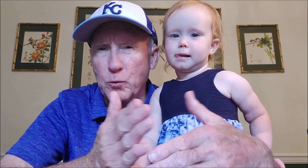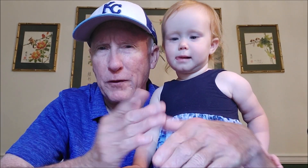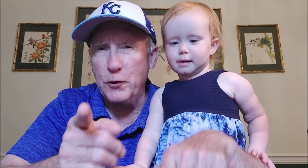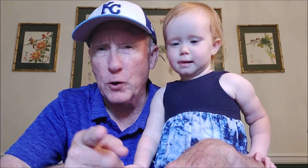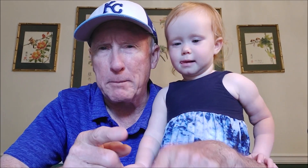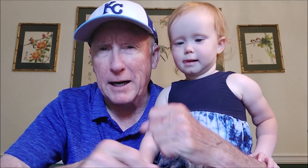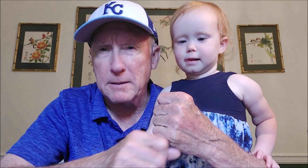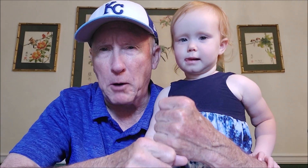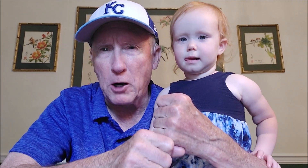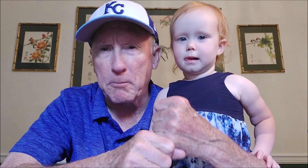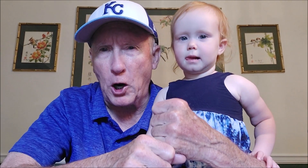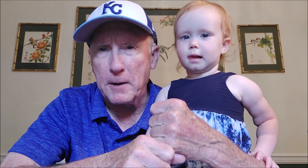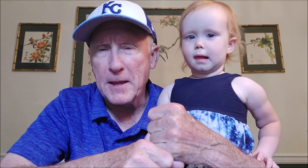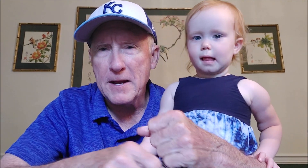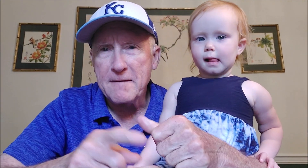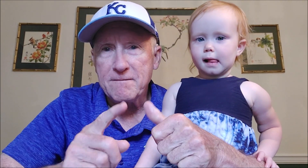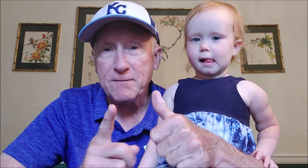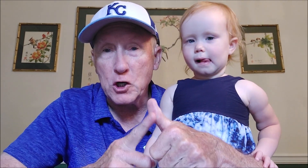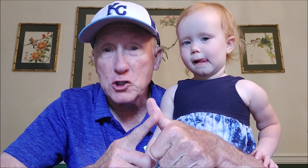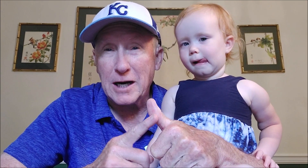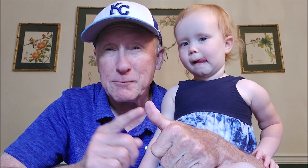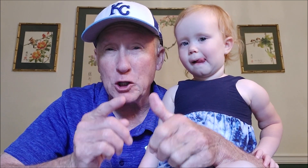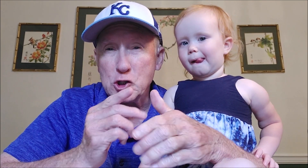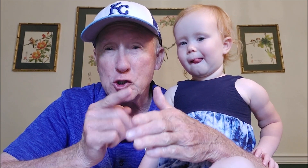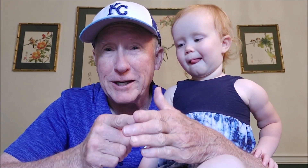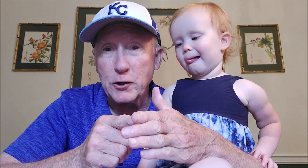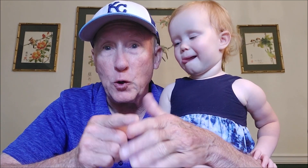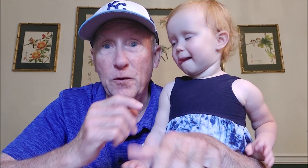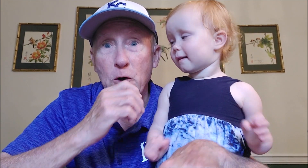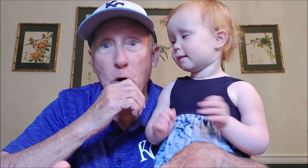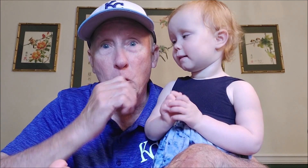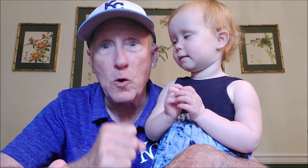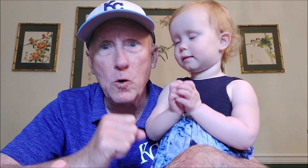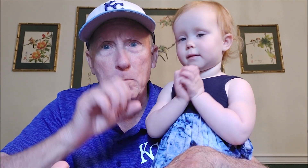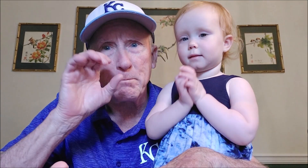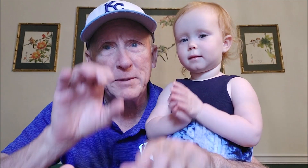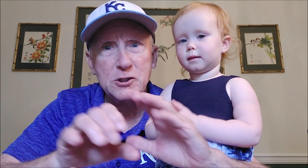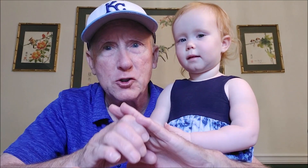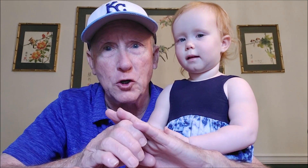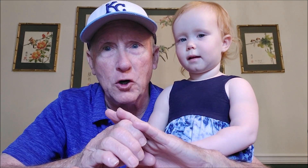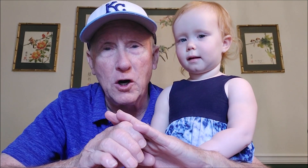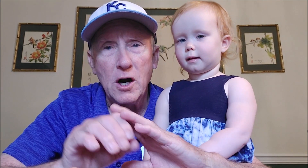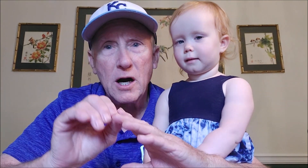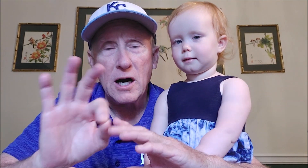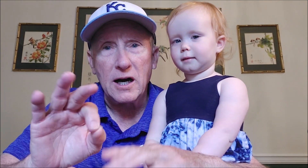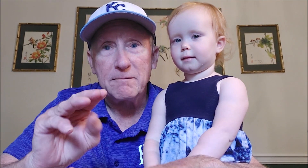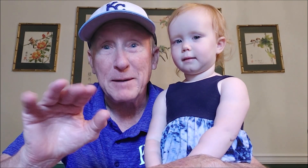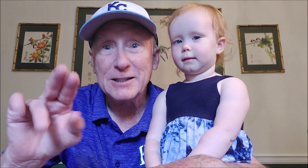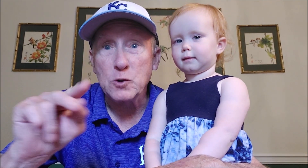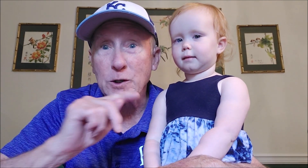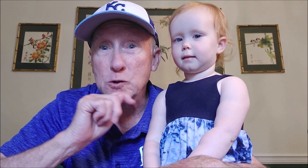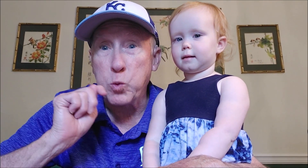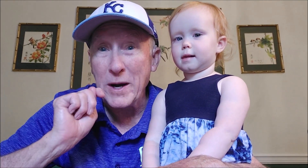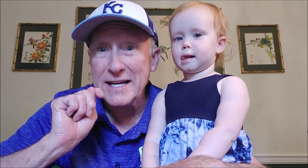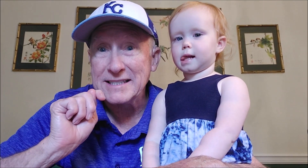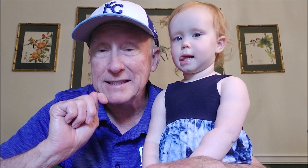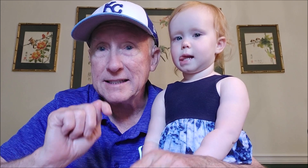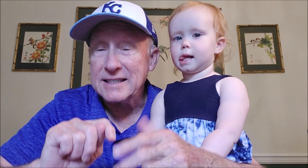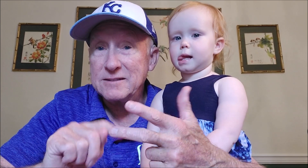with you about the ballpark. First, I'm going to share you the old picture of Minnesota Swing,